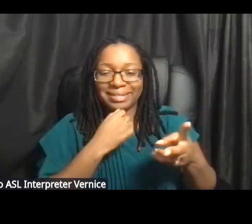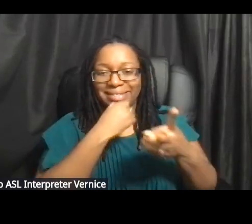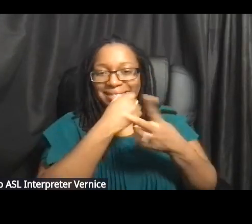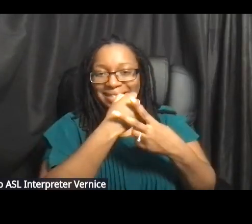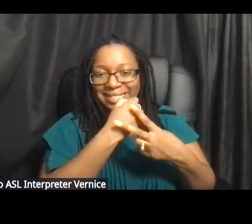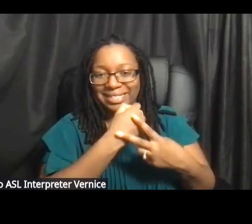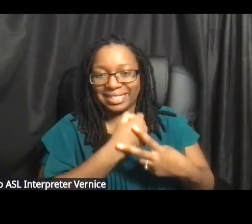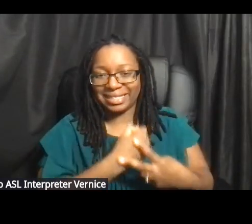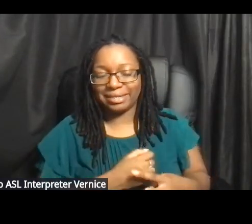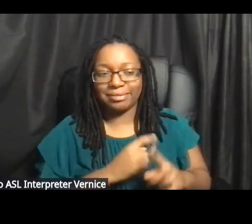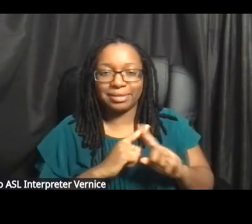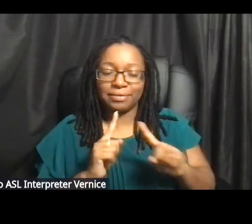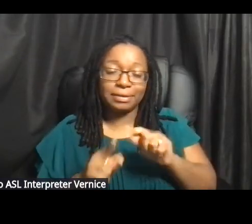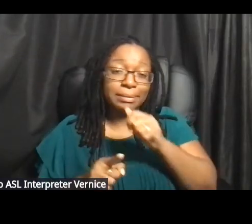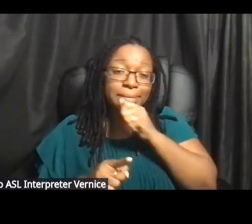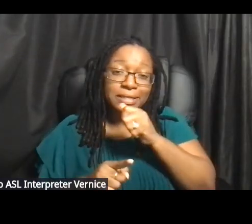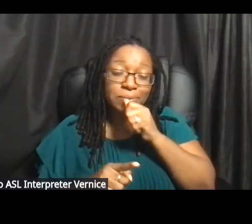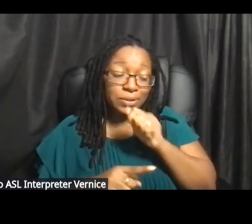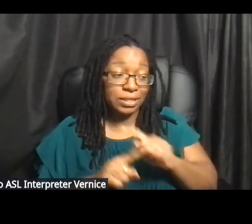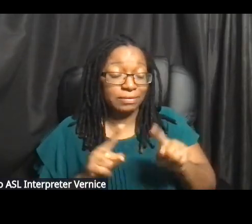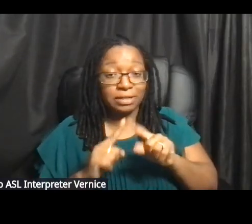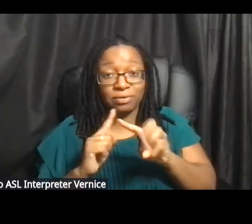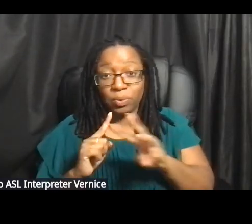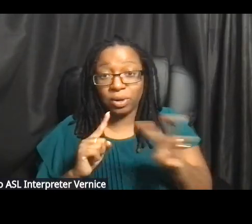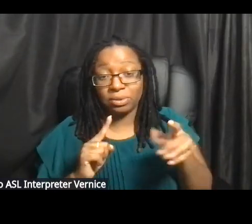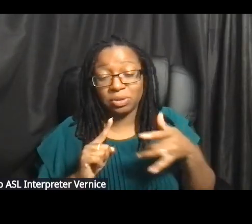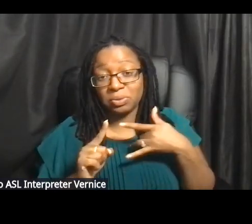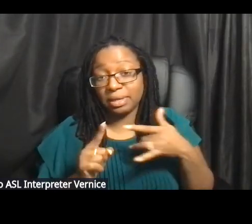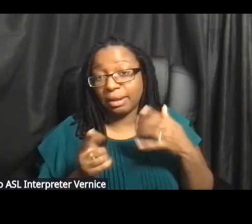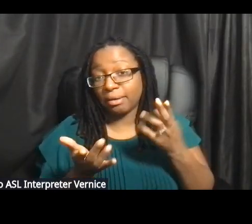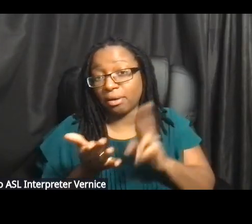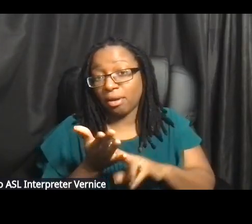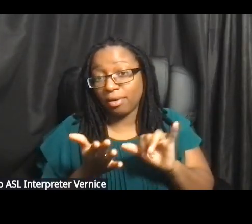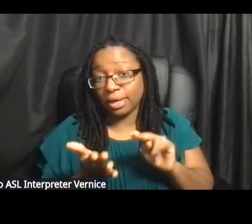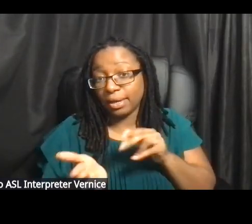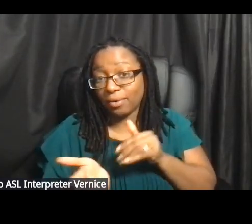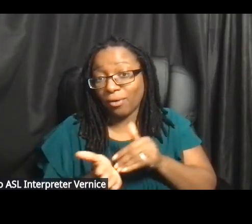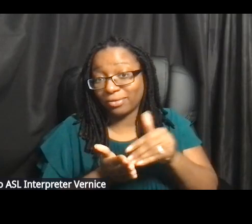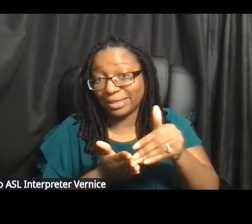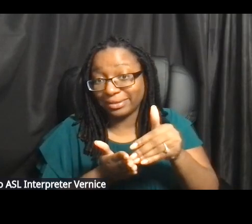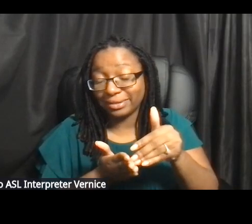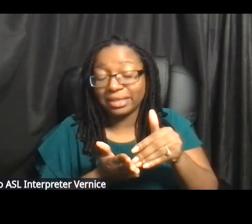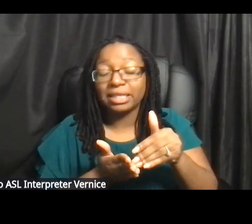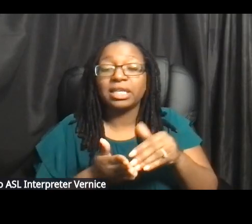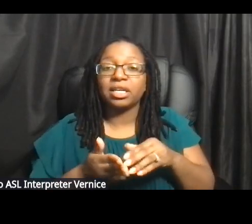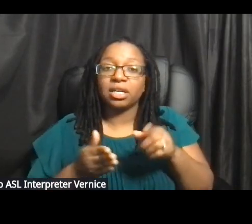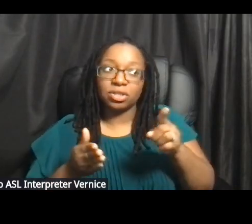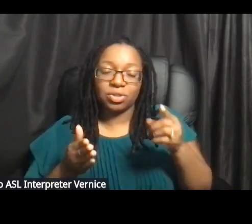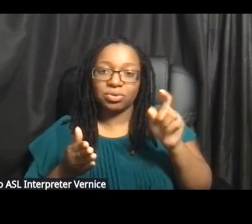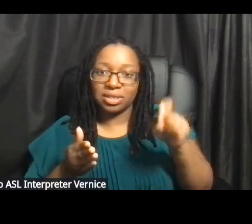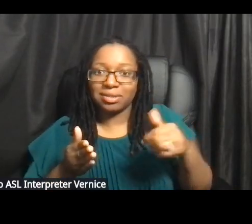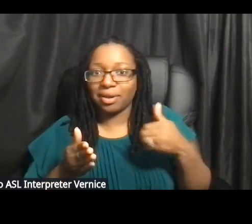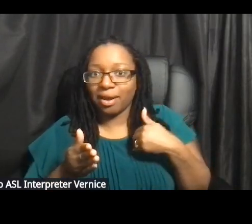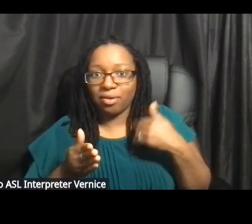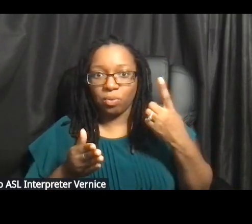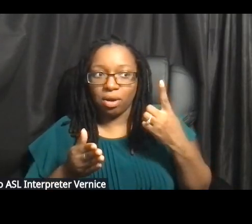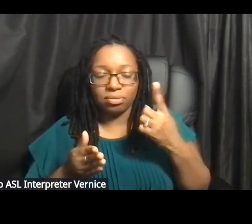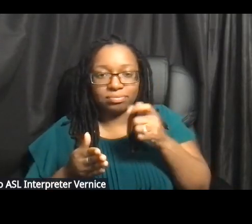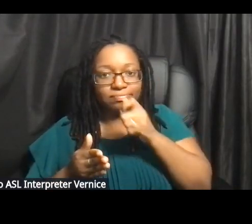different passwords for all of the different sites you're logging into. Because you use a different password for every site you log into, right?